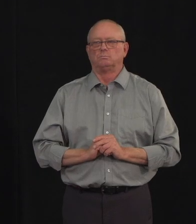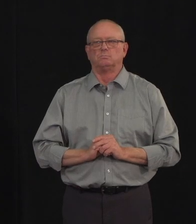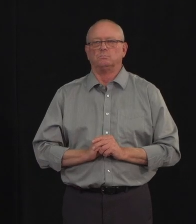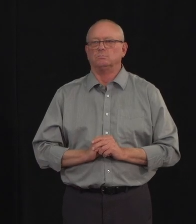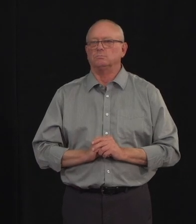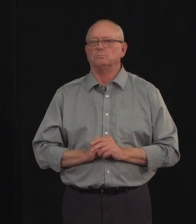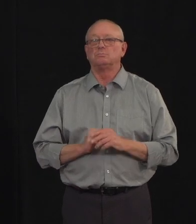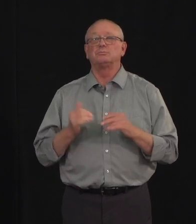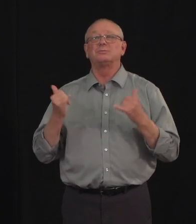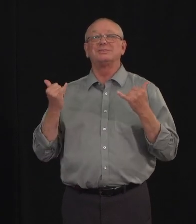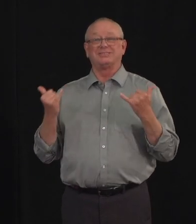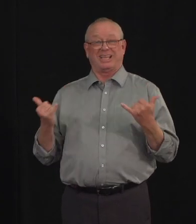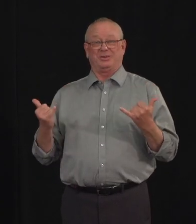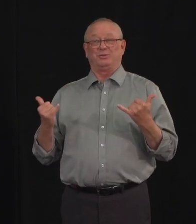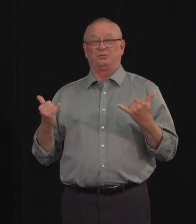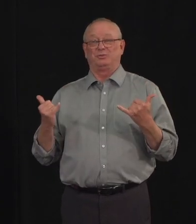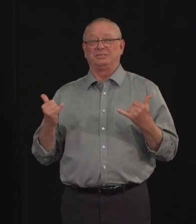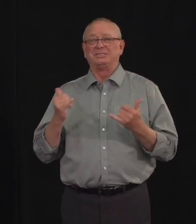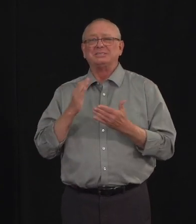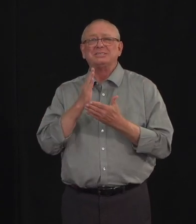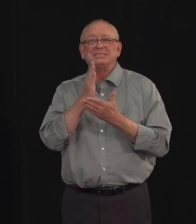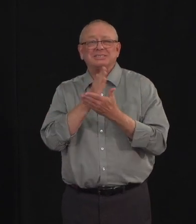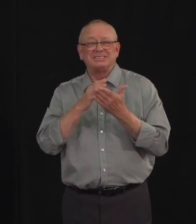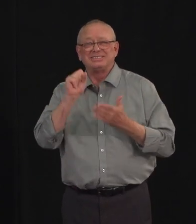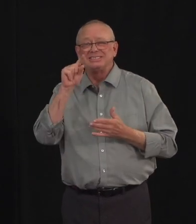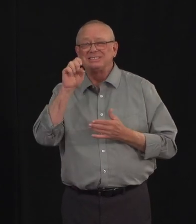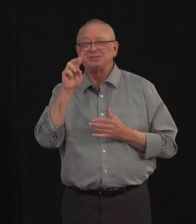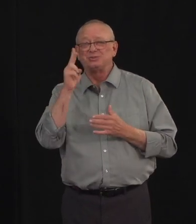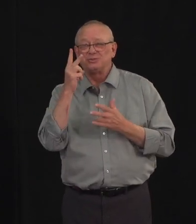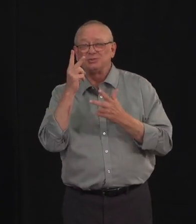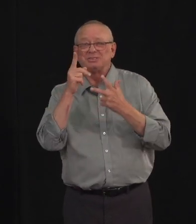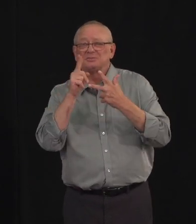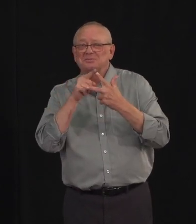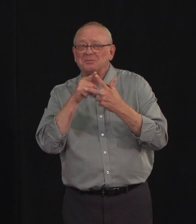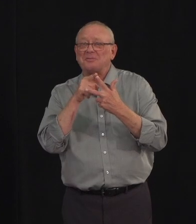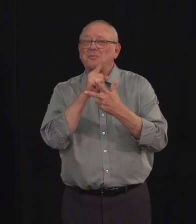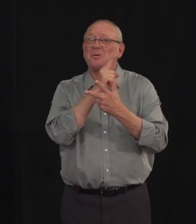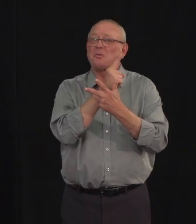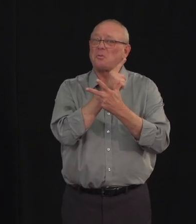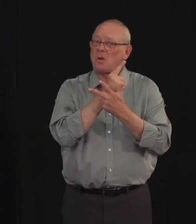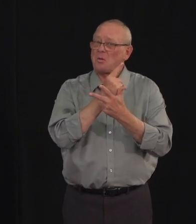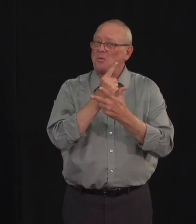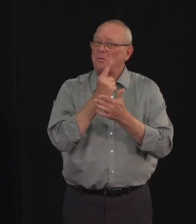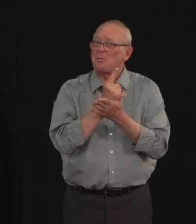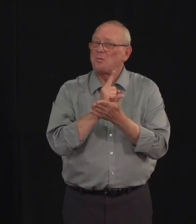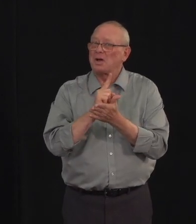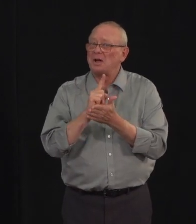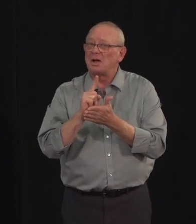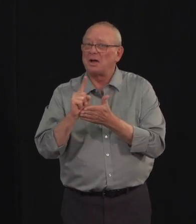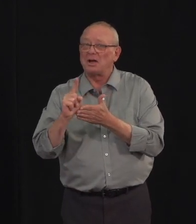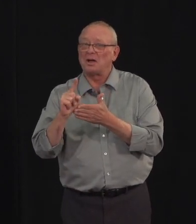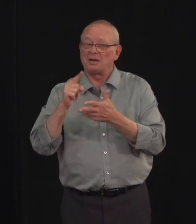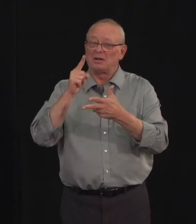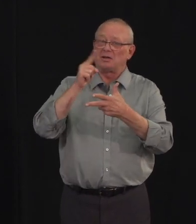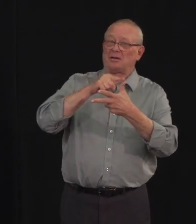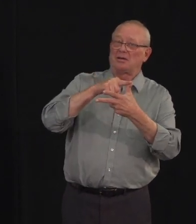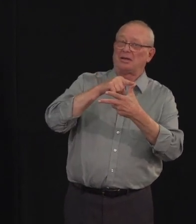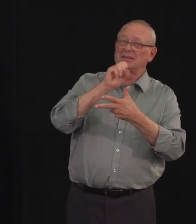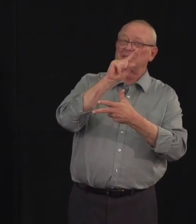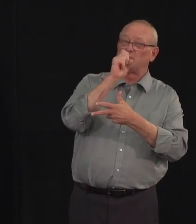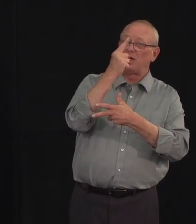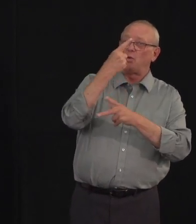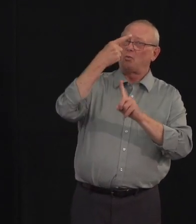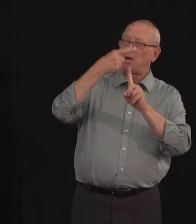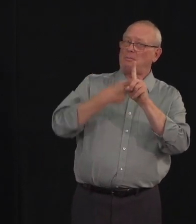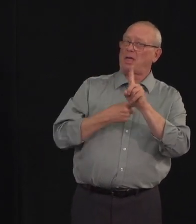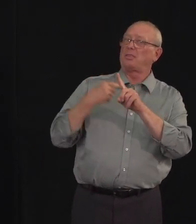We are now a week into Stage 2 and more than a month has passed since Stage 1 began. By far the most common question that I am